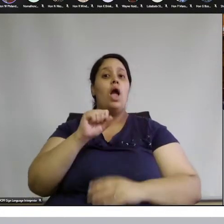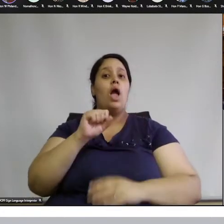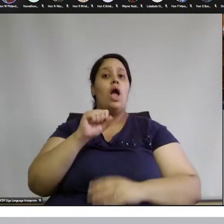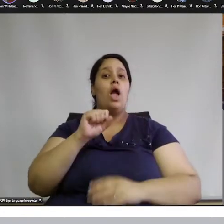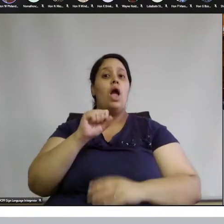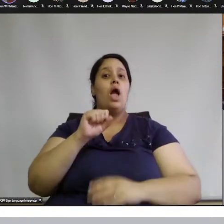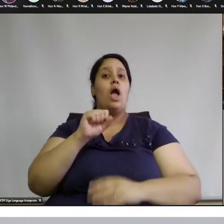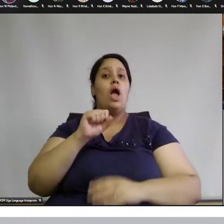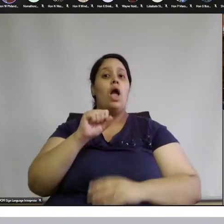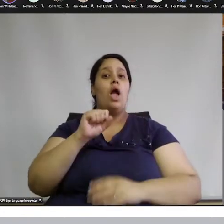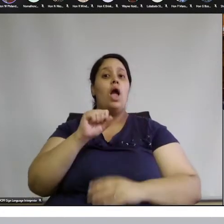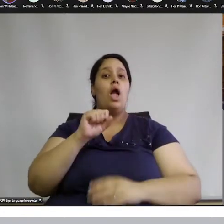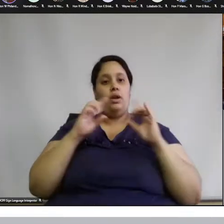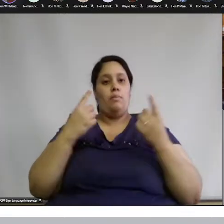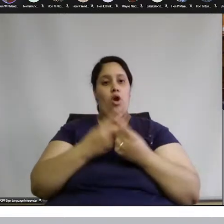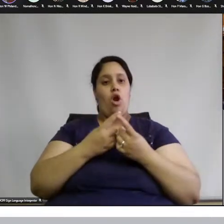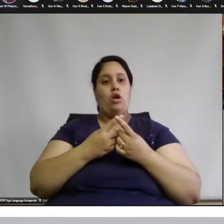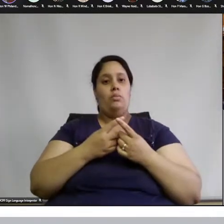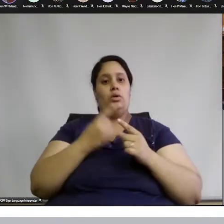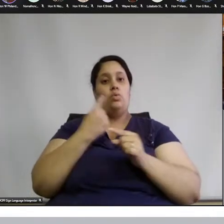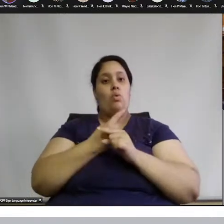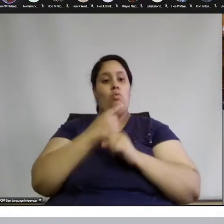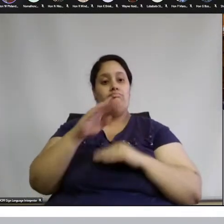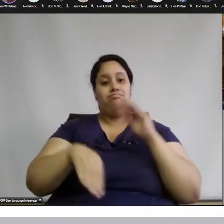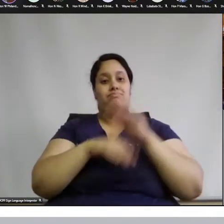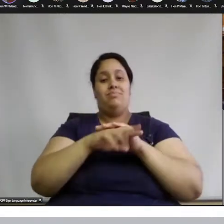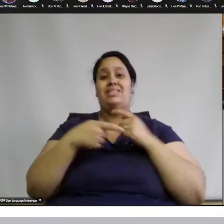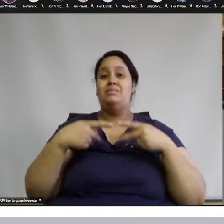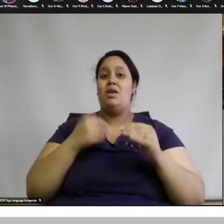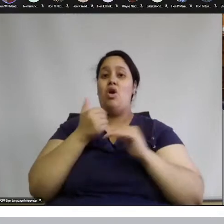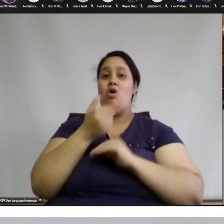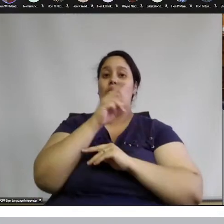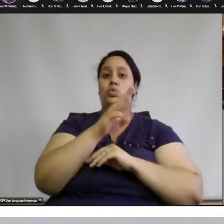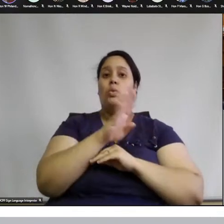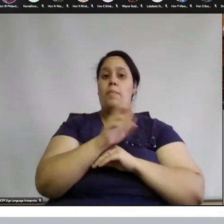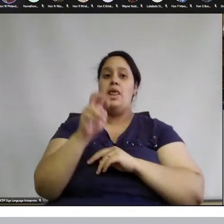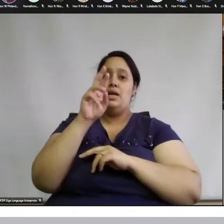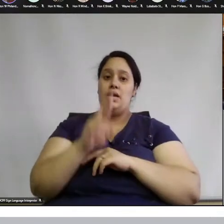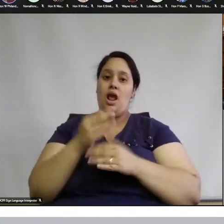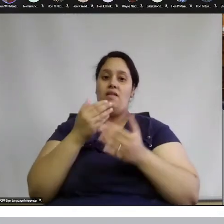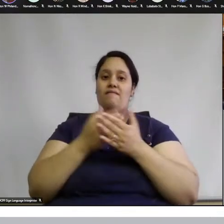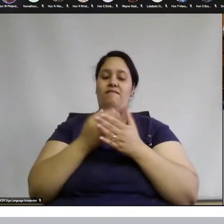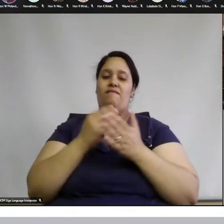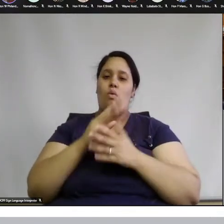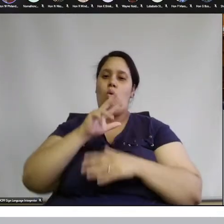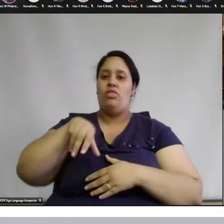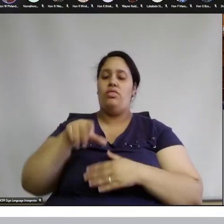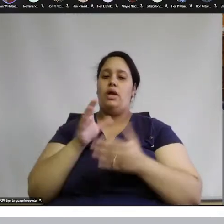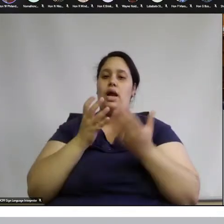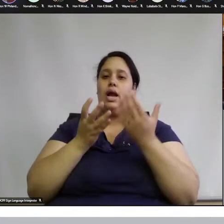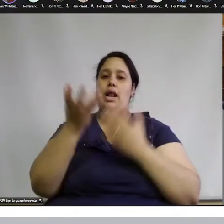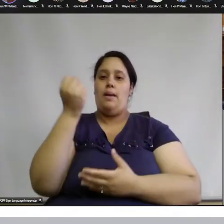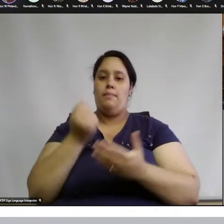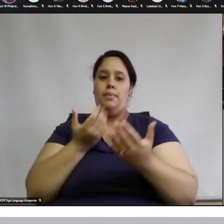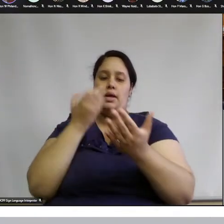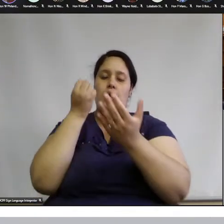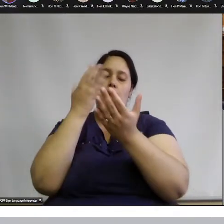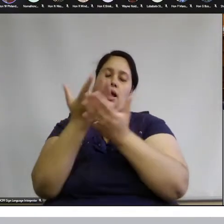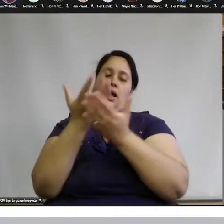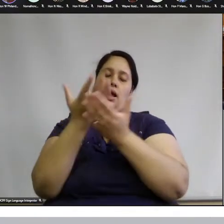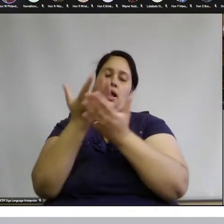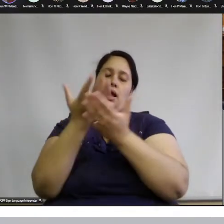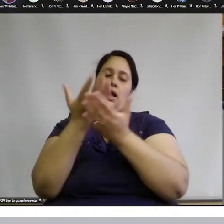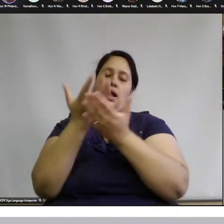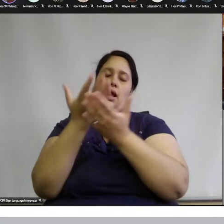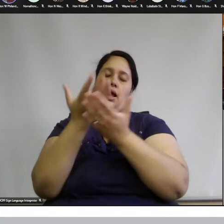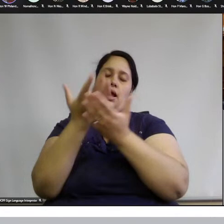provincial health departments paid close to 2 billion rand out in negligent claims. Deputy Speaker, this amount is equivalent